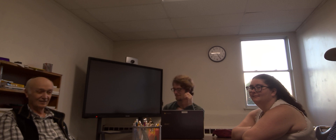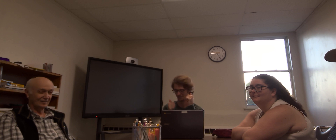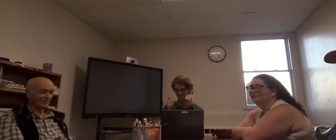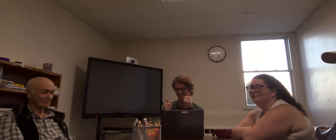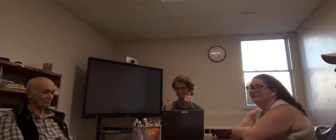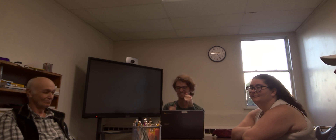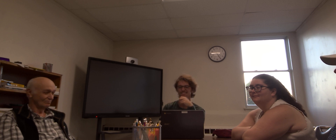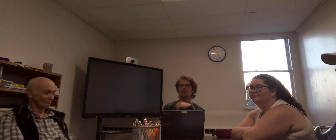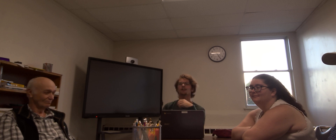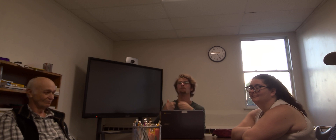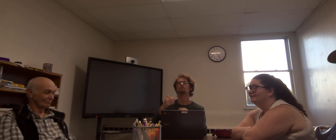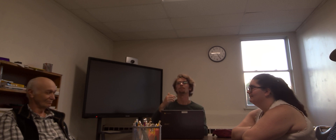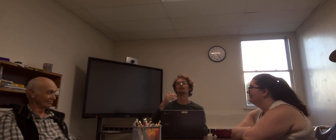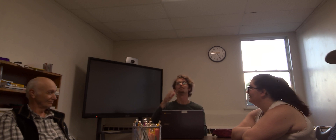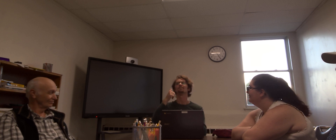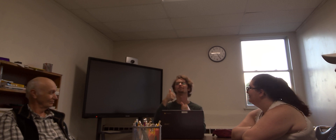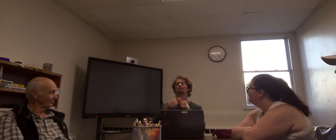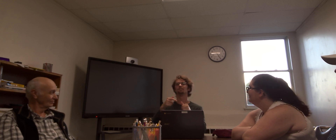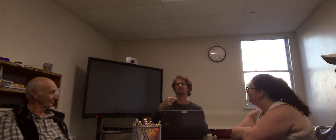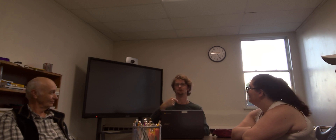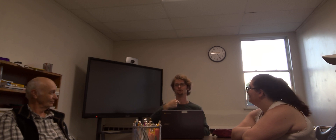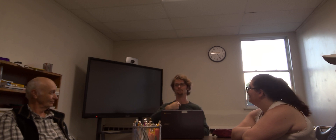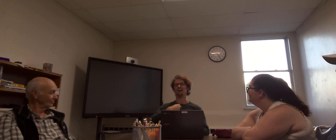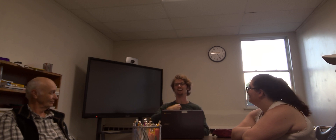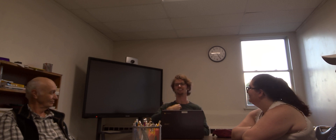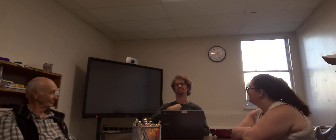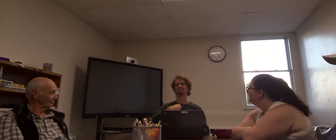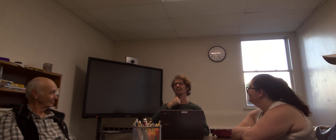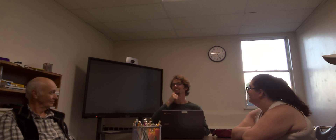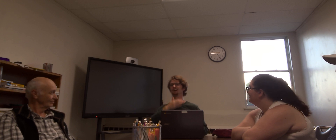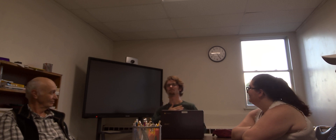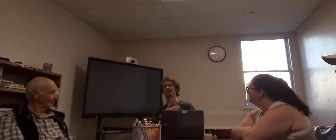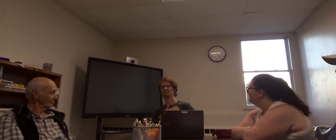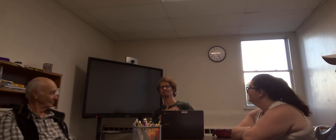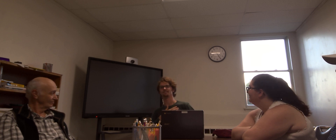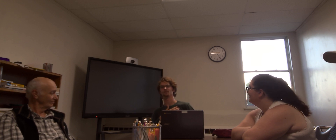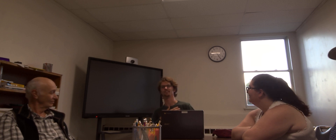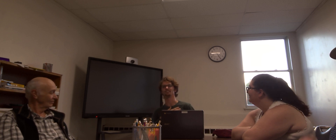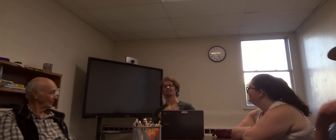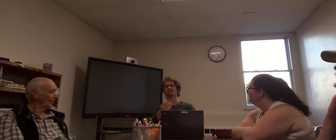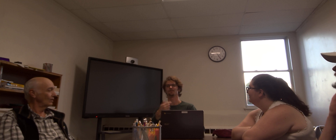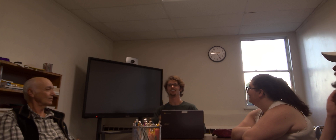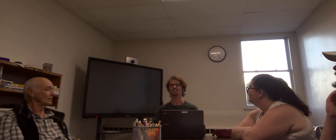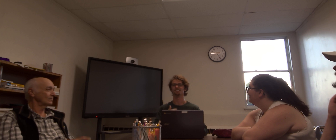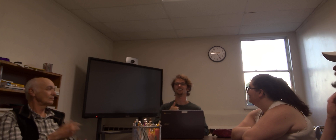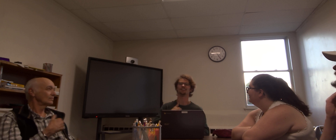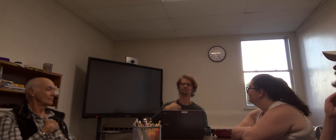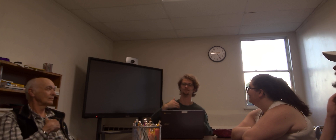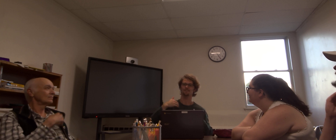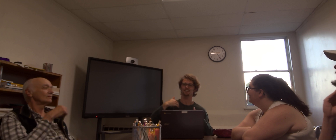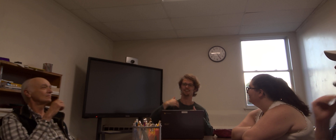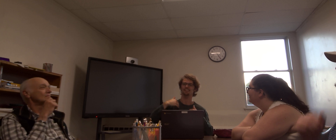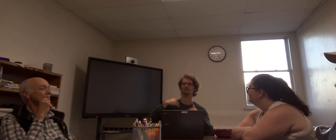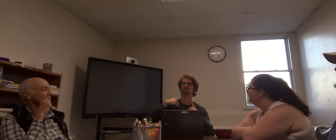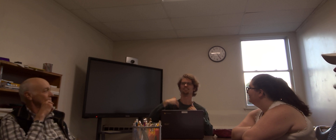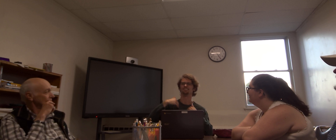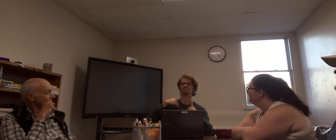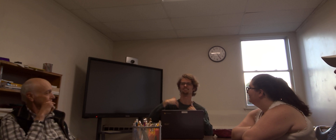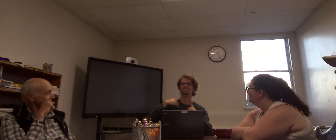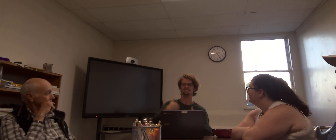Perfect. Okay. Let's remember to do I and not my when we're Oh. talking about I. And that would be